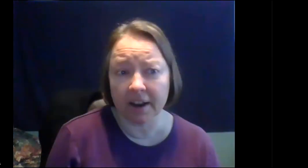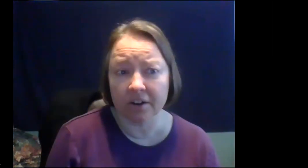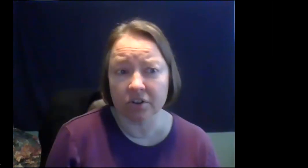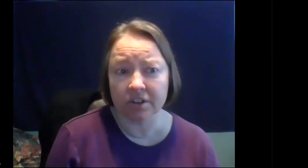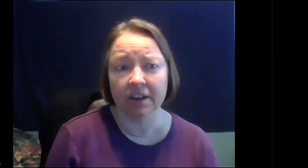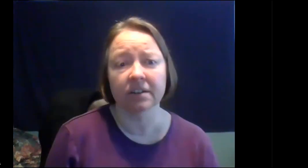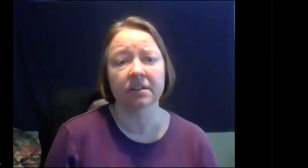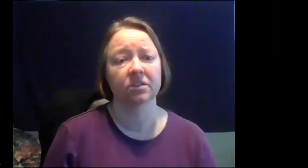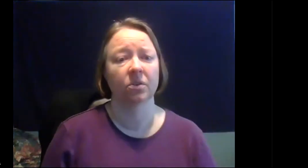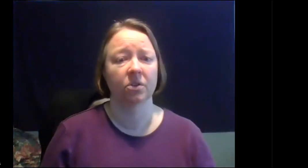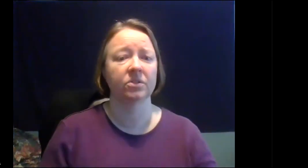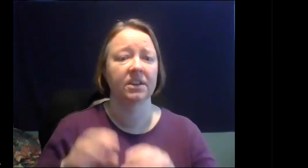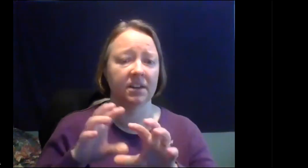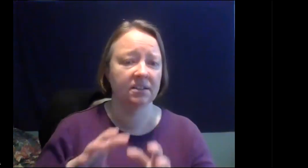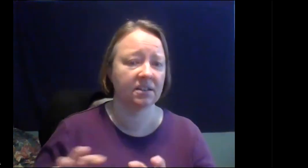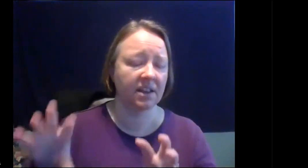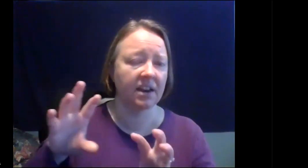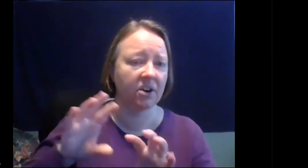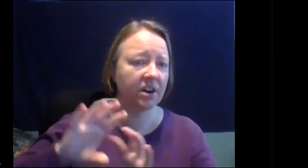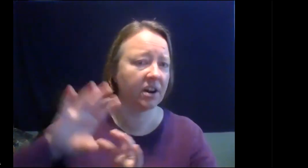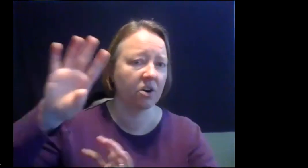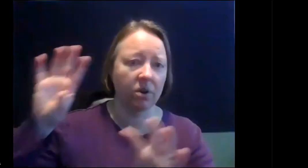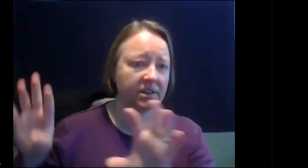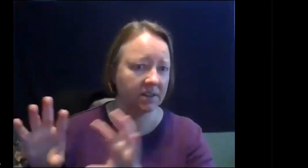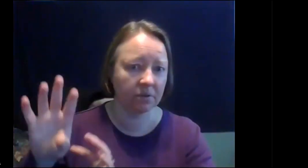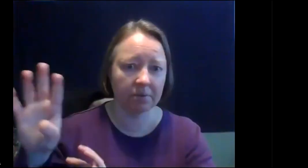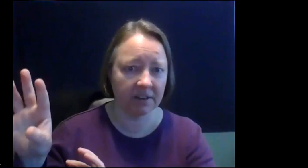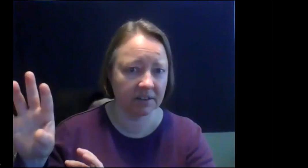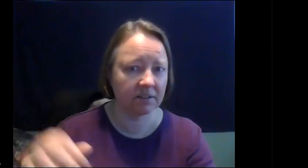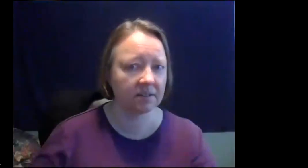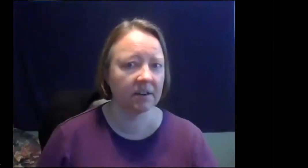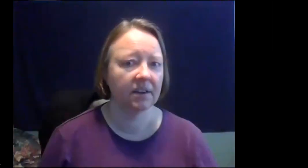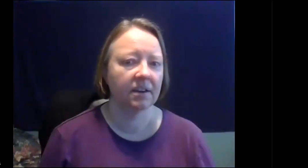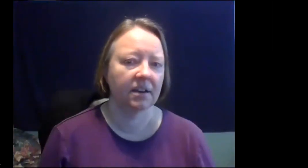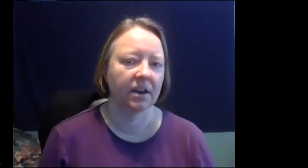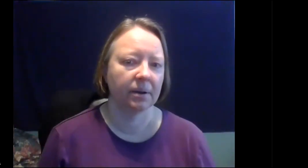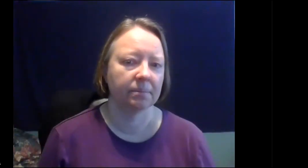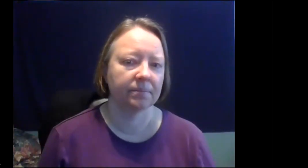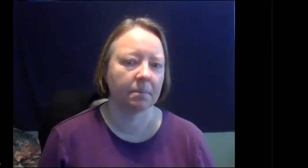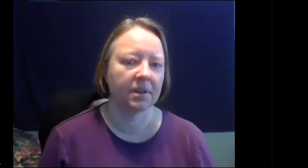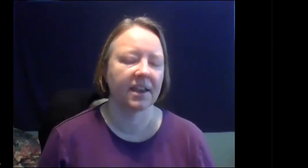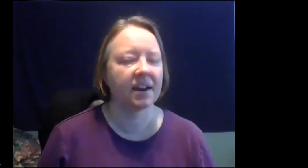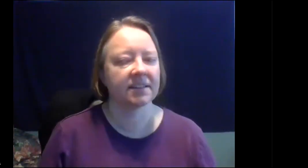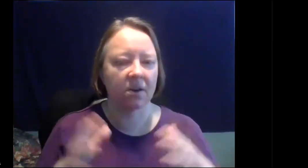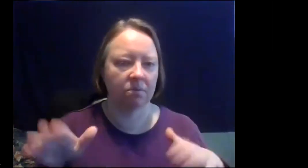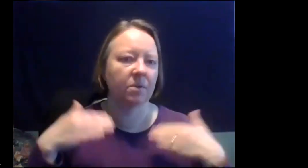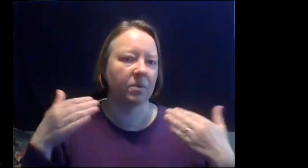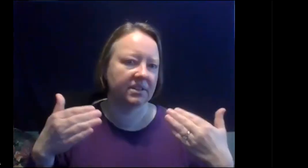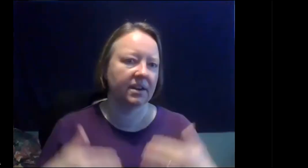I understand. So those kids in that area are going to different places. But that is how it was set